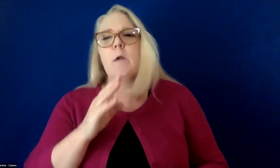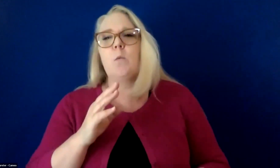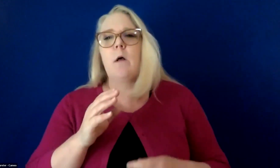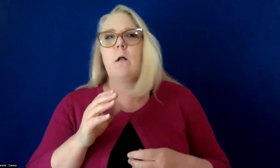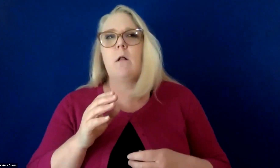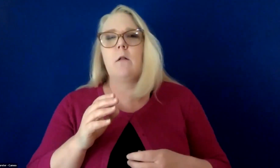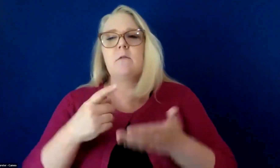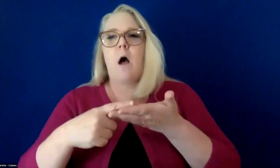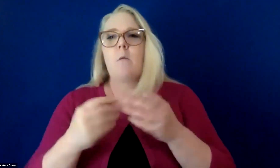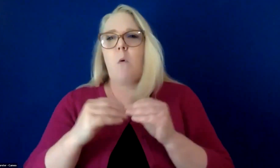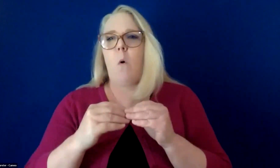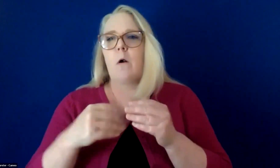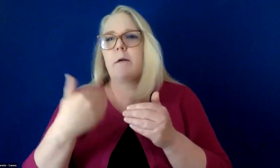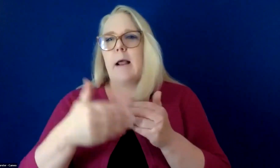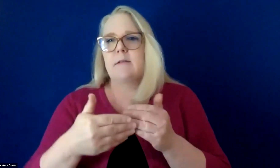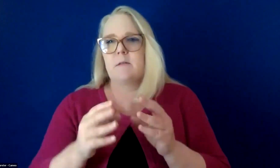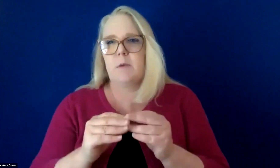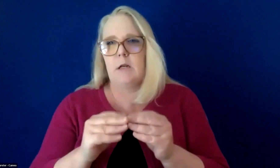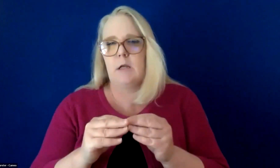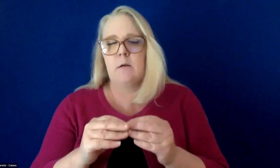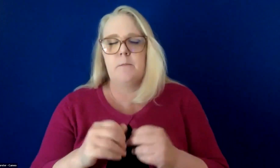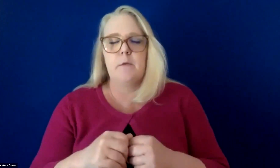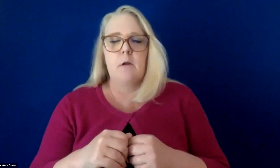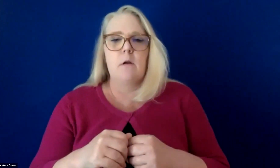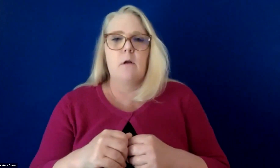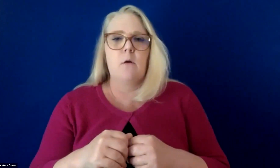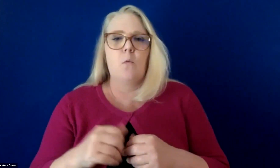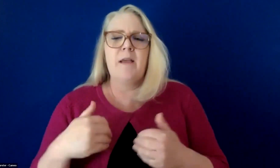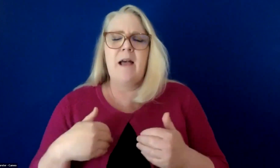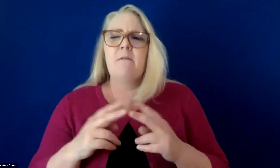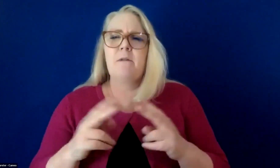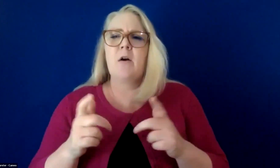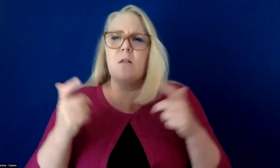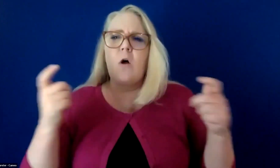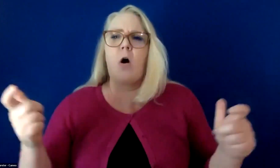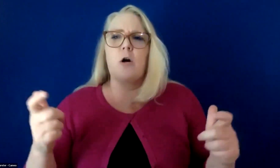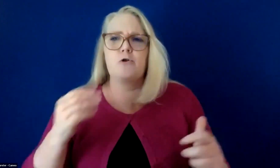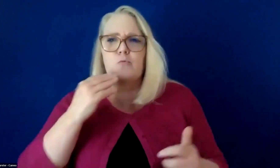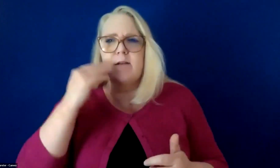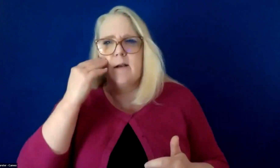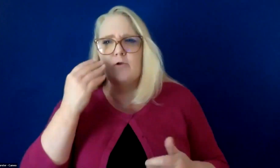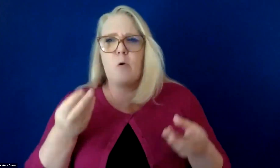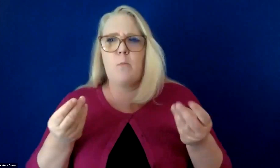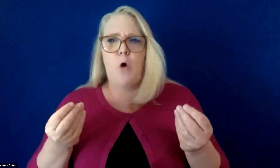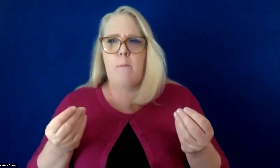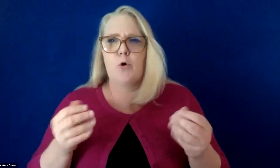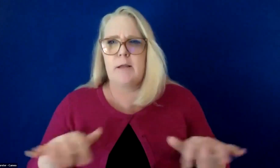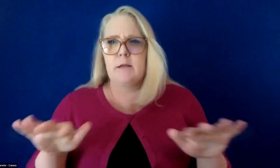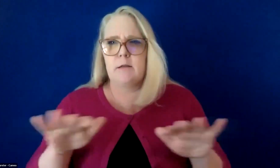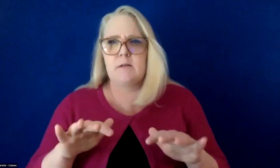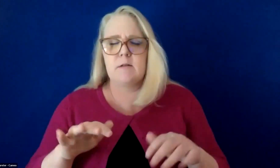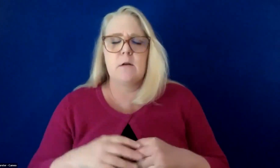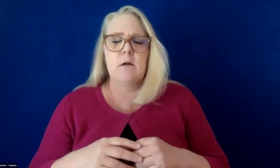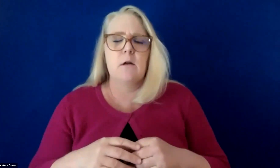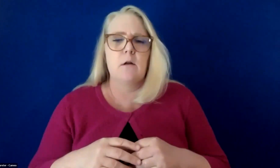just planting a seed. We have these very large residential properties that we have purchased over the years through our housing developer